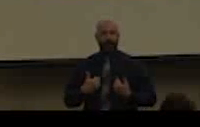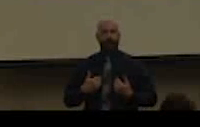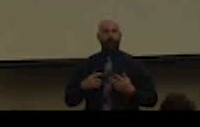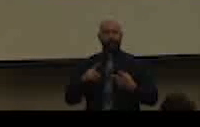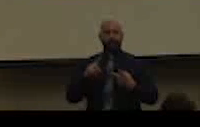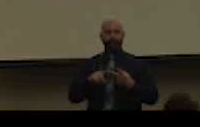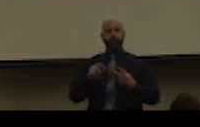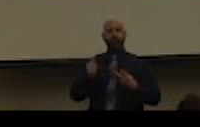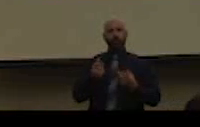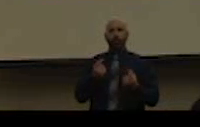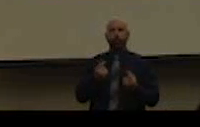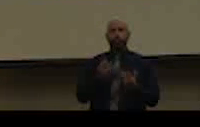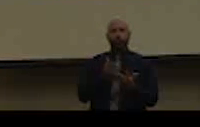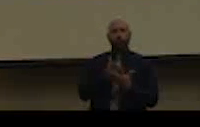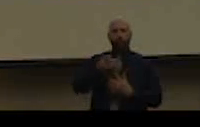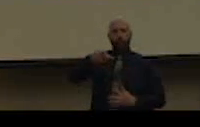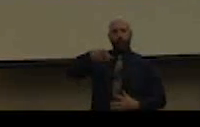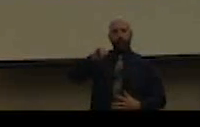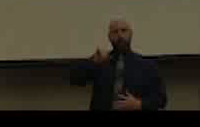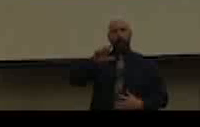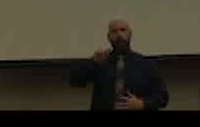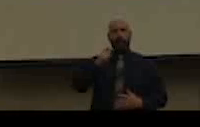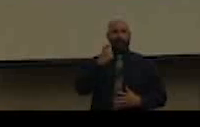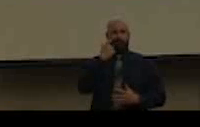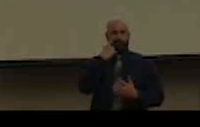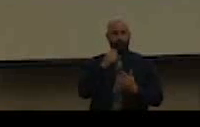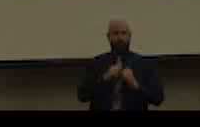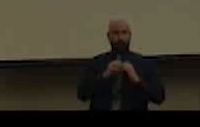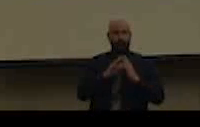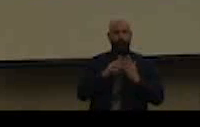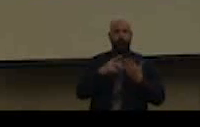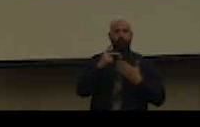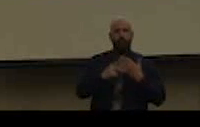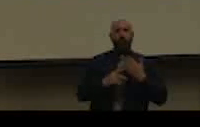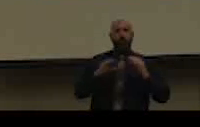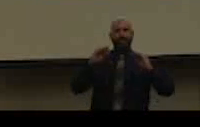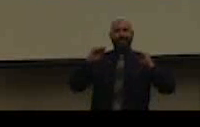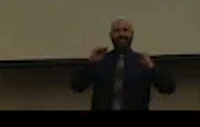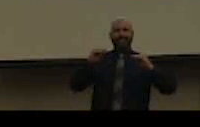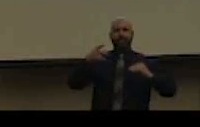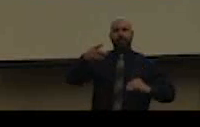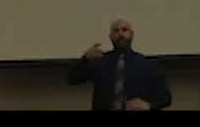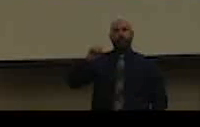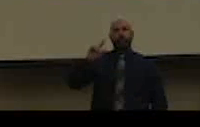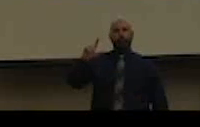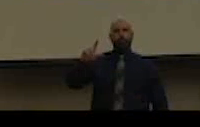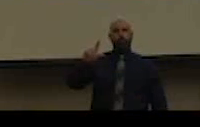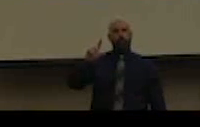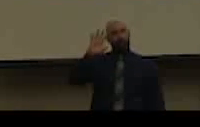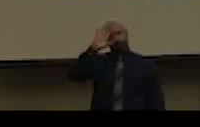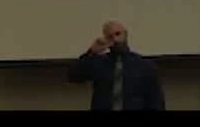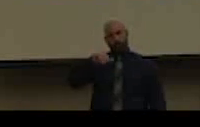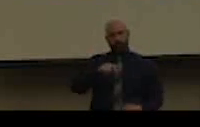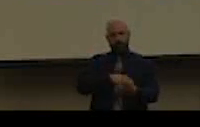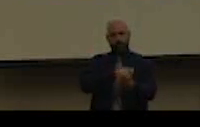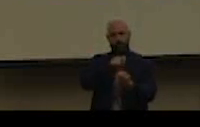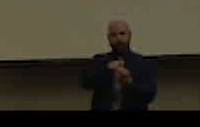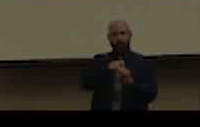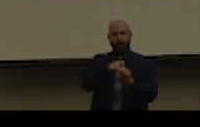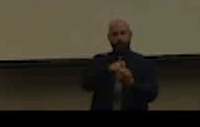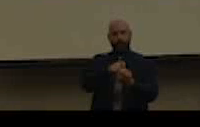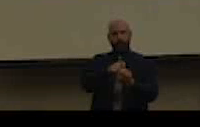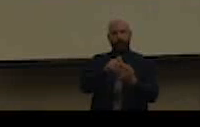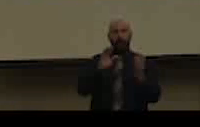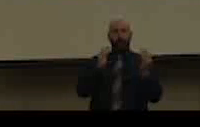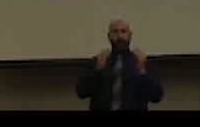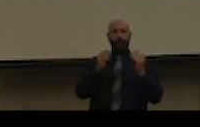are first and most discussed substitute teaching pool. Again, I realize this is very specific and in the weeds compared to the rest of this conversation,